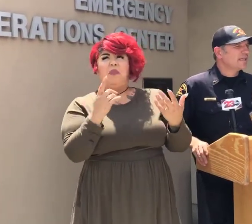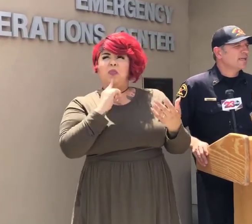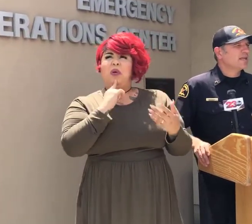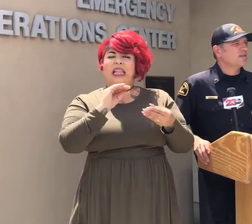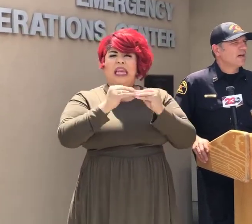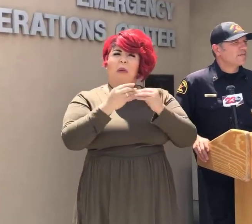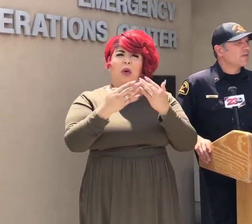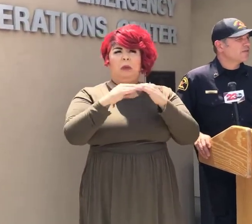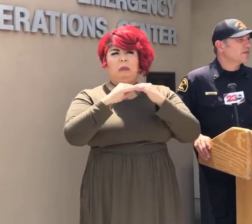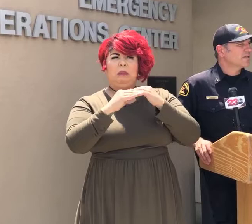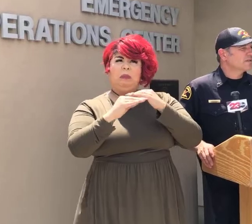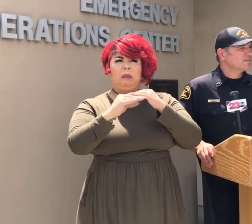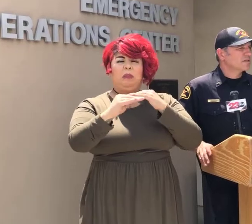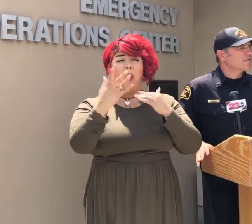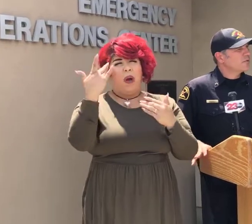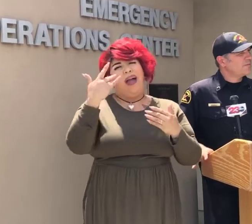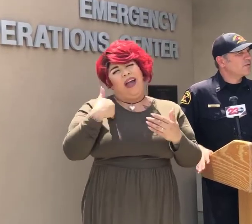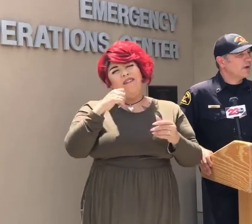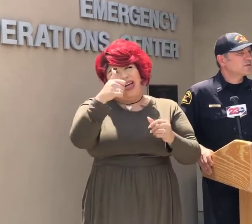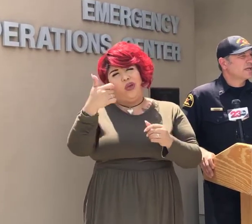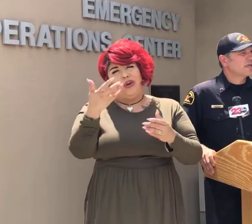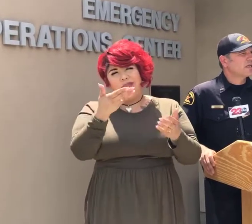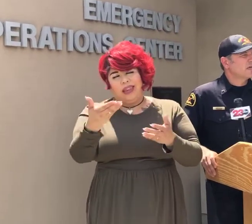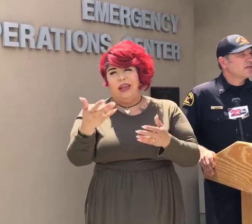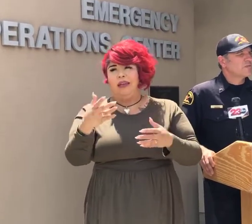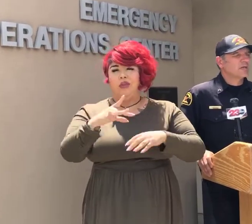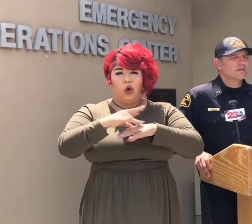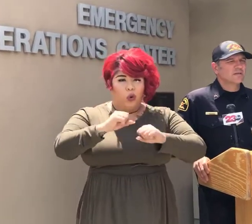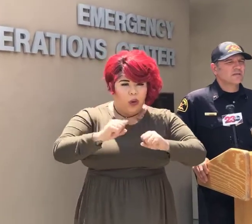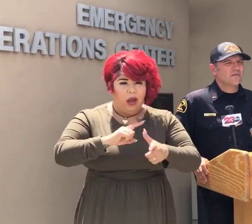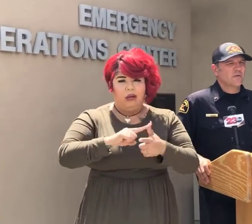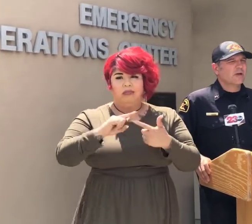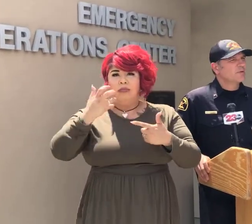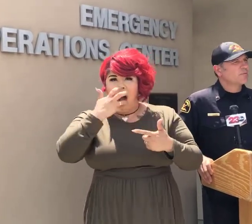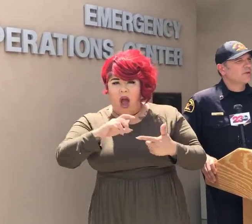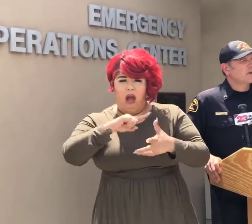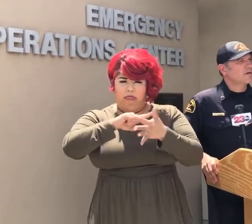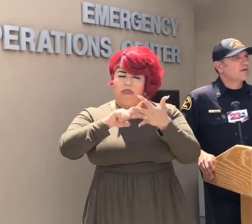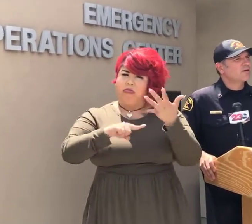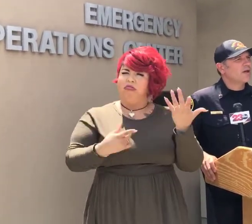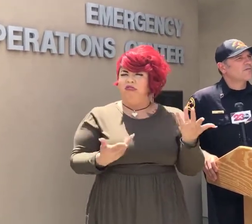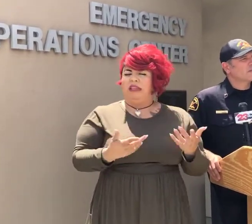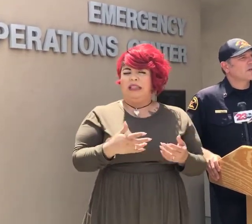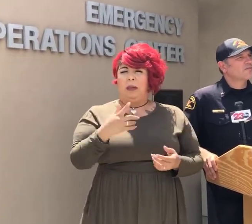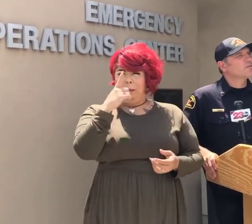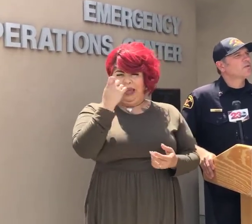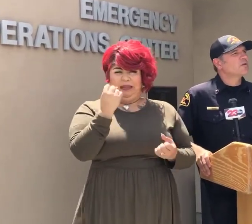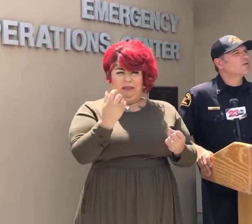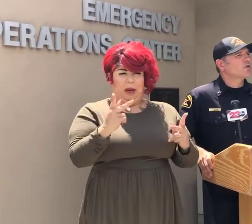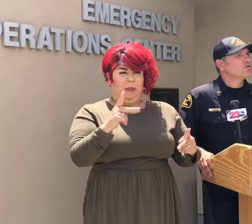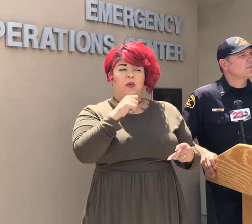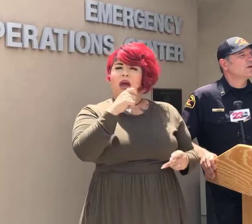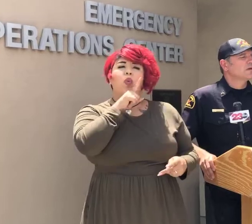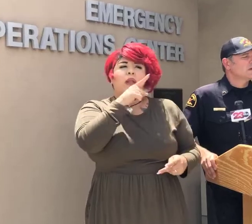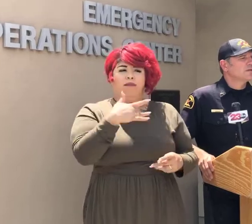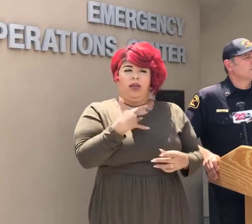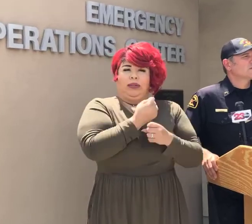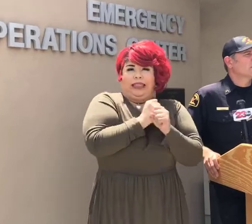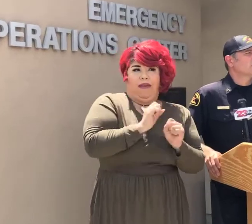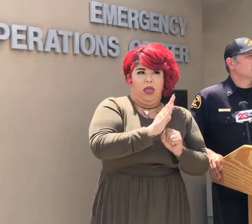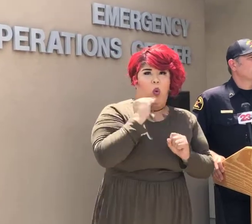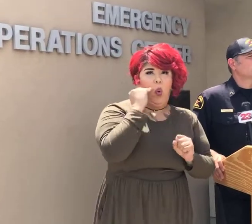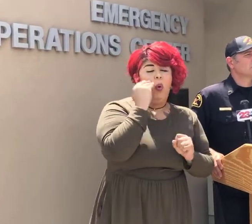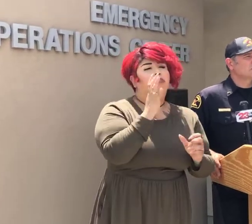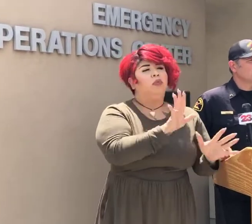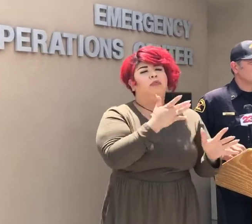with the heat and a lot of other things, especially if we have the ground shaking, because there's a variety of people that are not feeling comfortable in their own home, and this